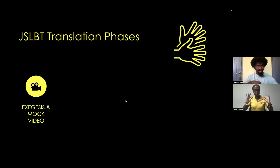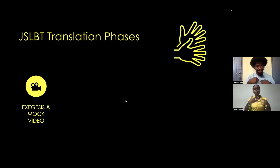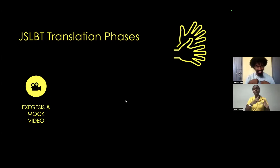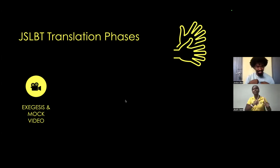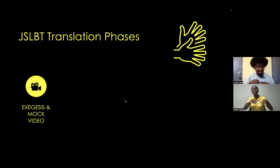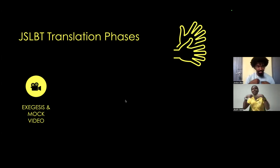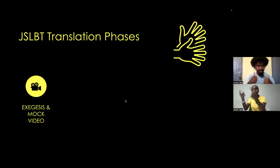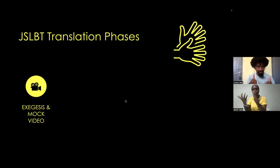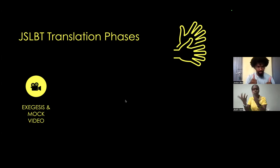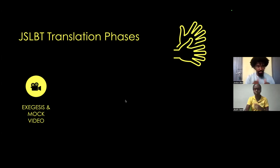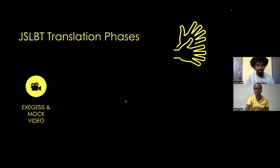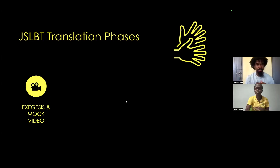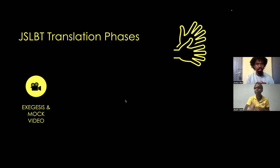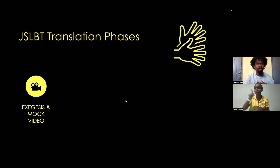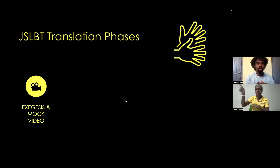And then